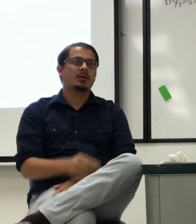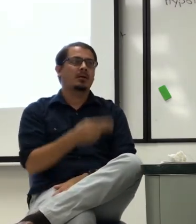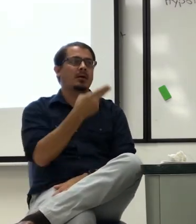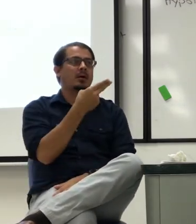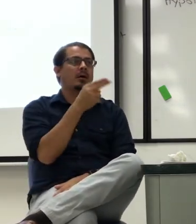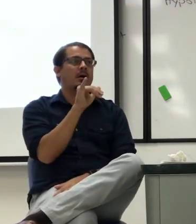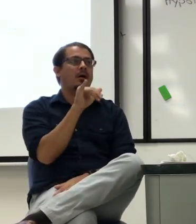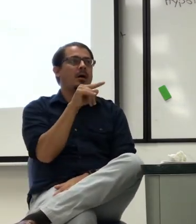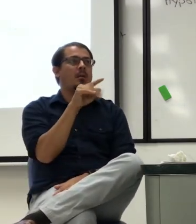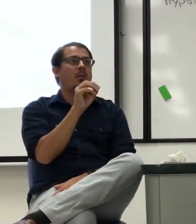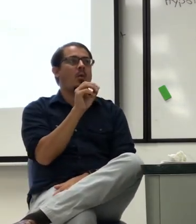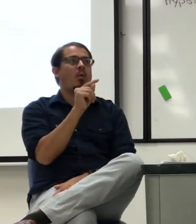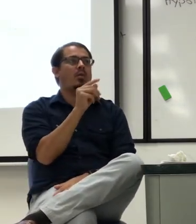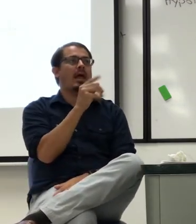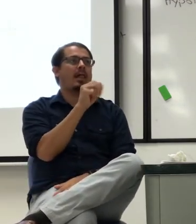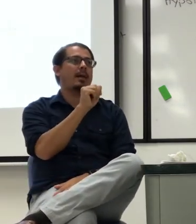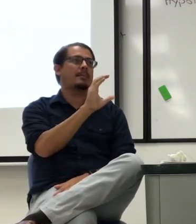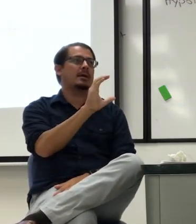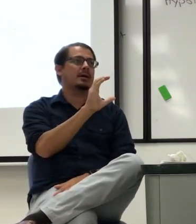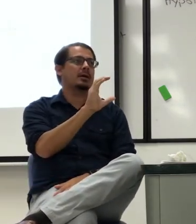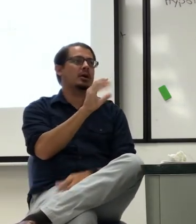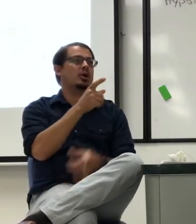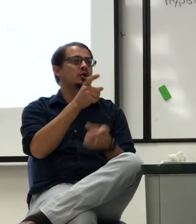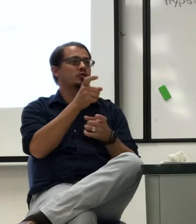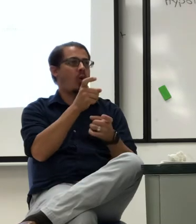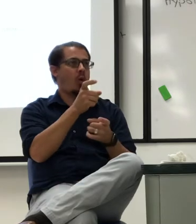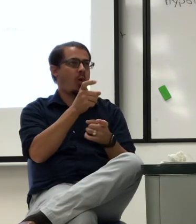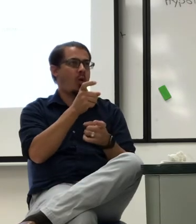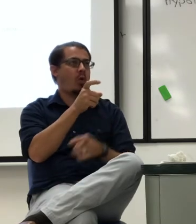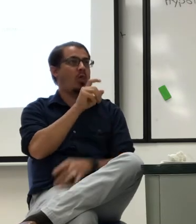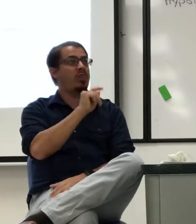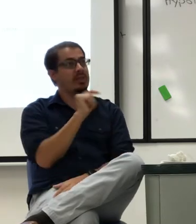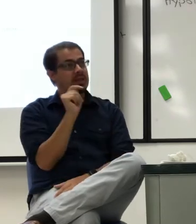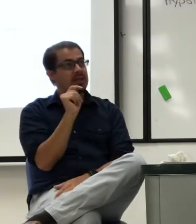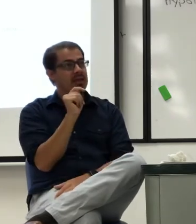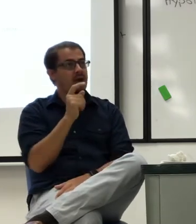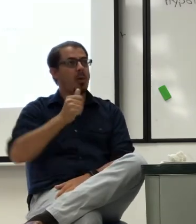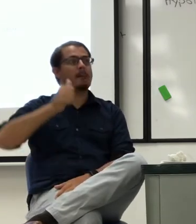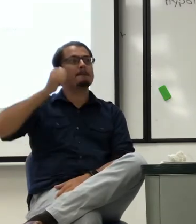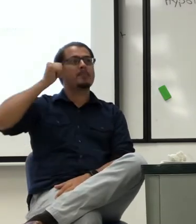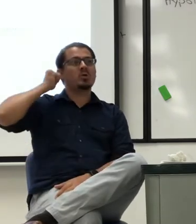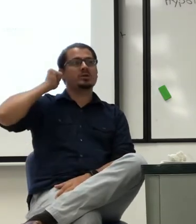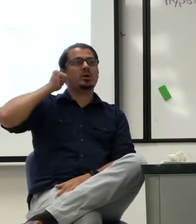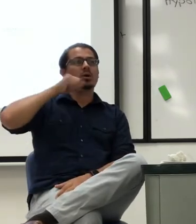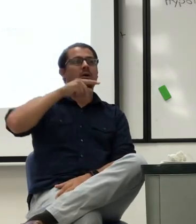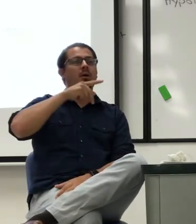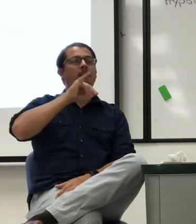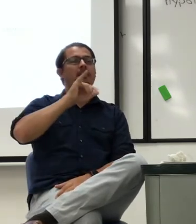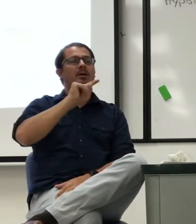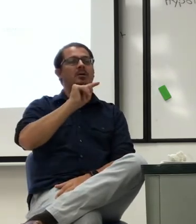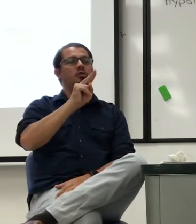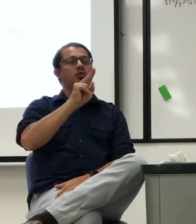control of the posterior pituitary.